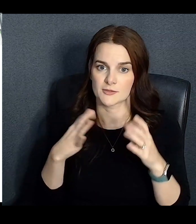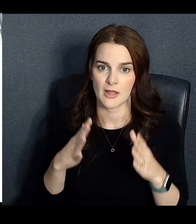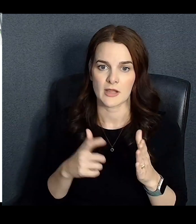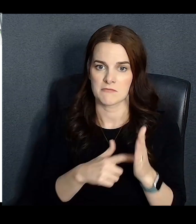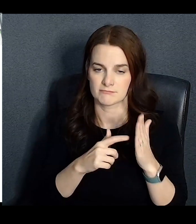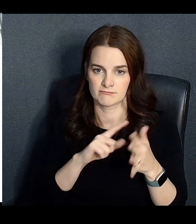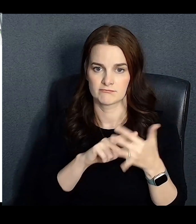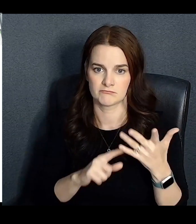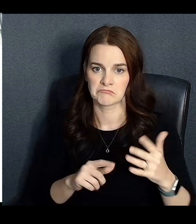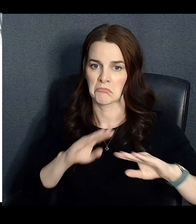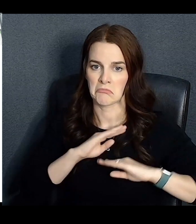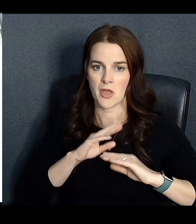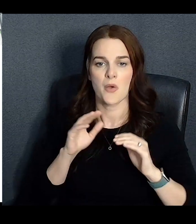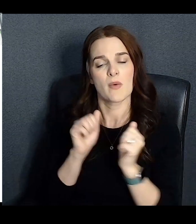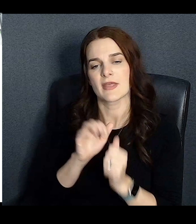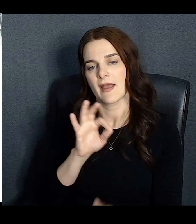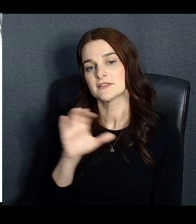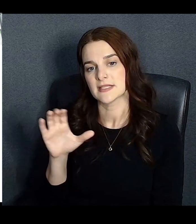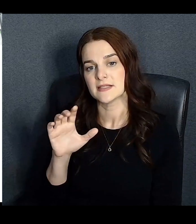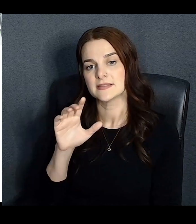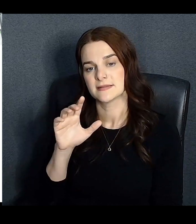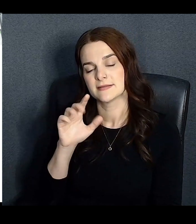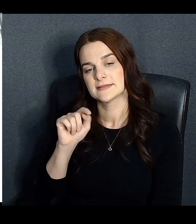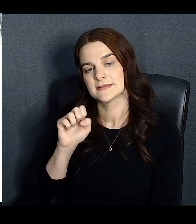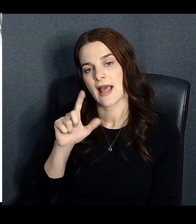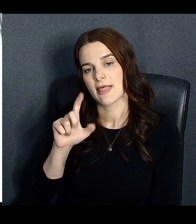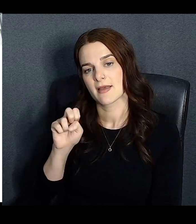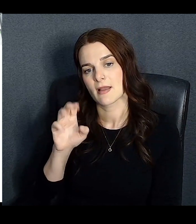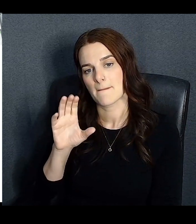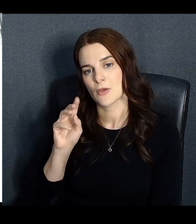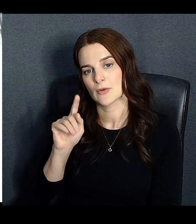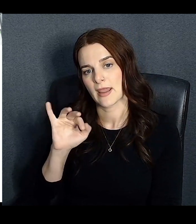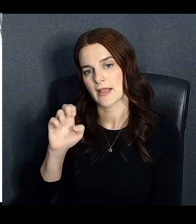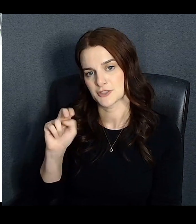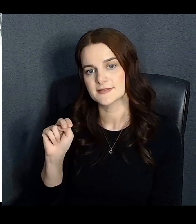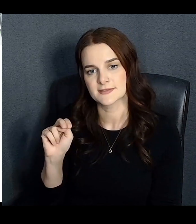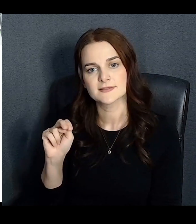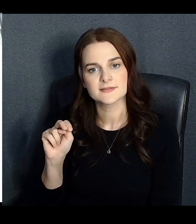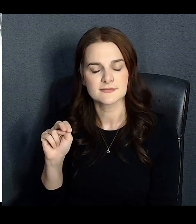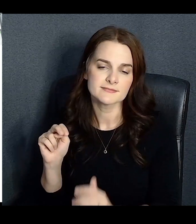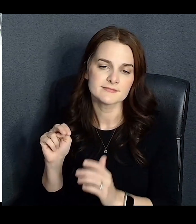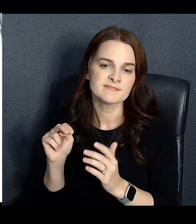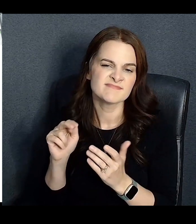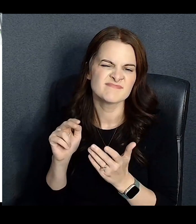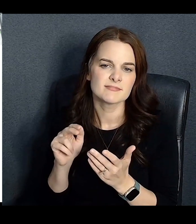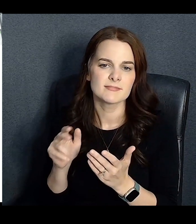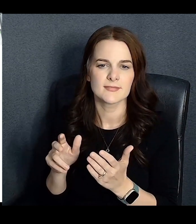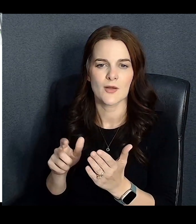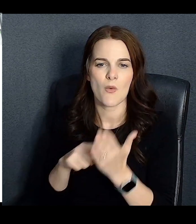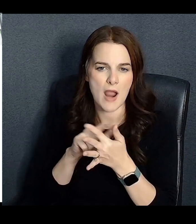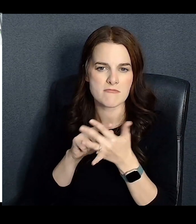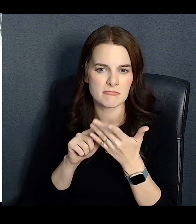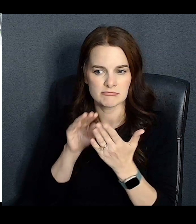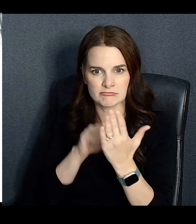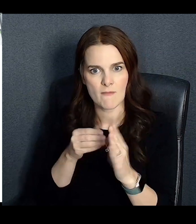the FCC's telecommunications relay service. So you'll see when you download the app, it'll ask you for all those different things. But if someone has hearing loss,